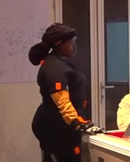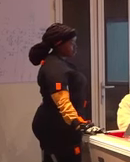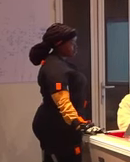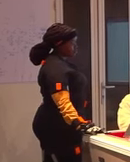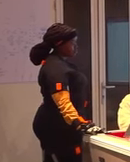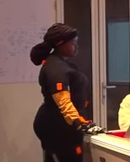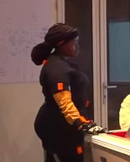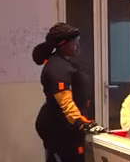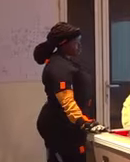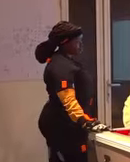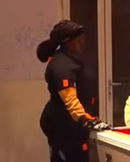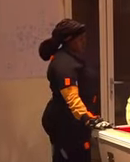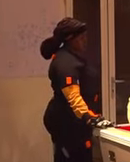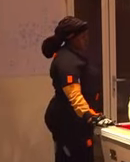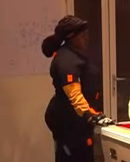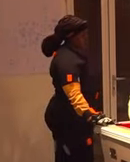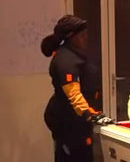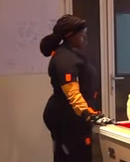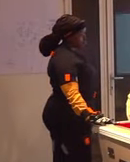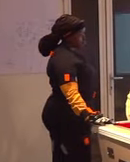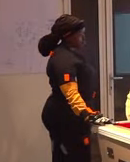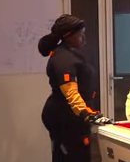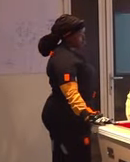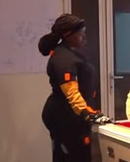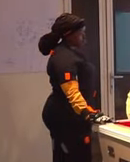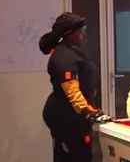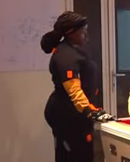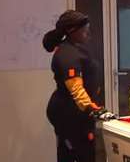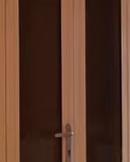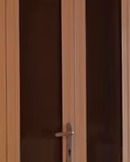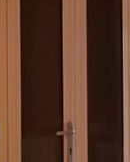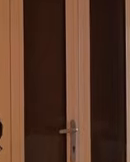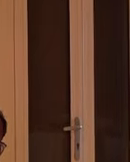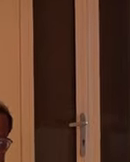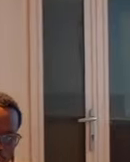governments, intergovernmental organizations, key internet organizations.